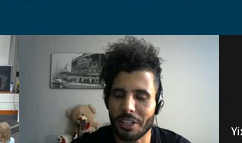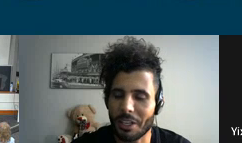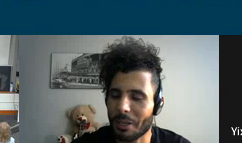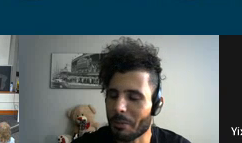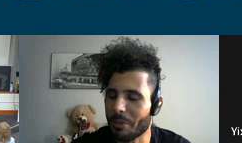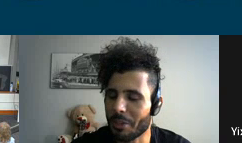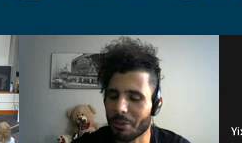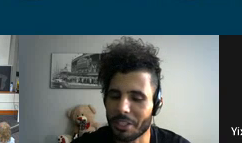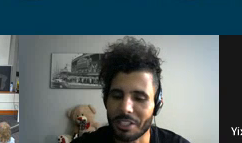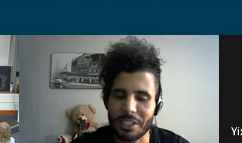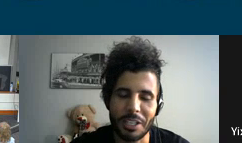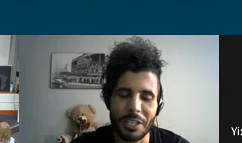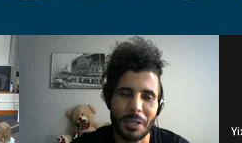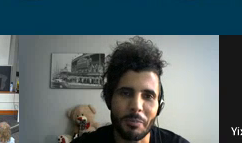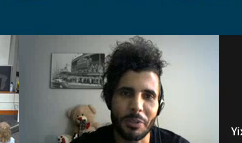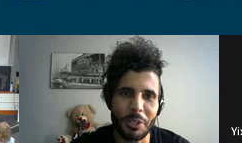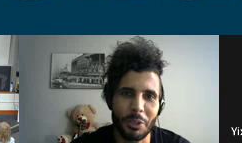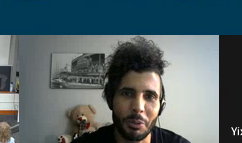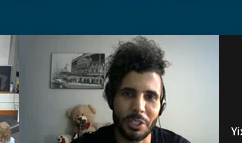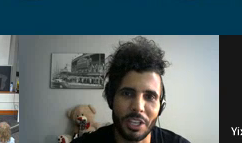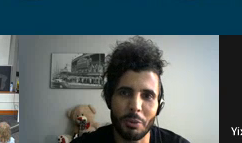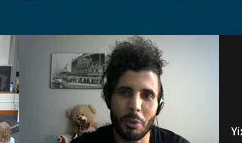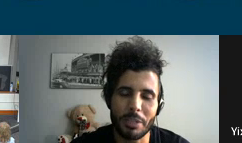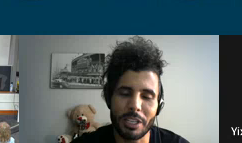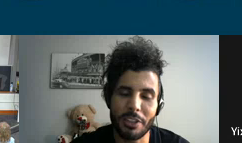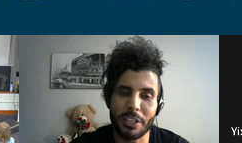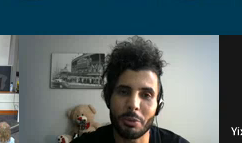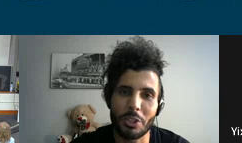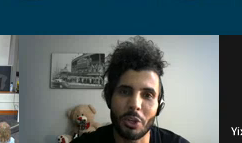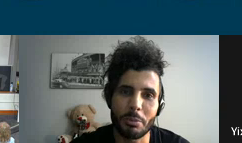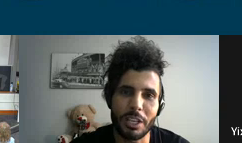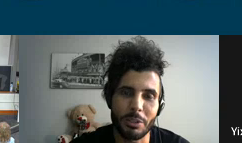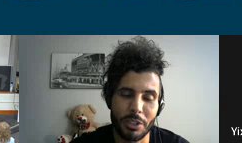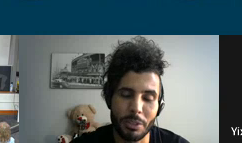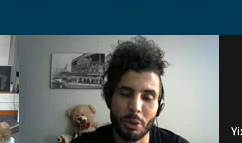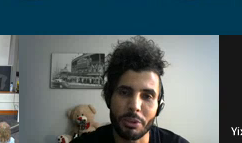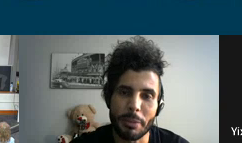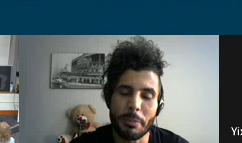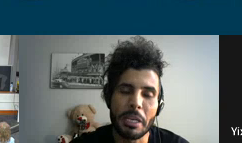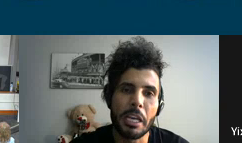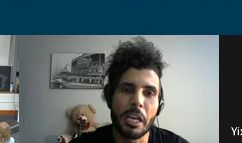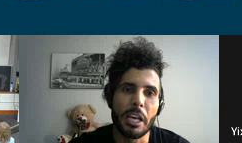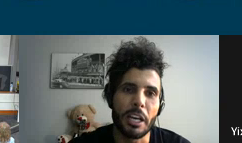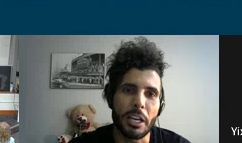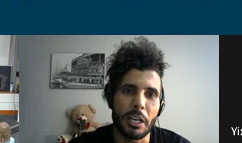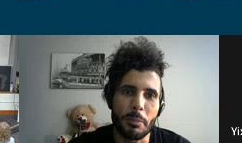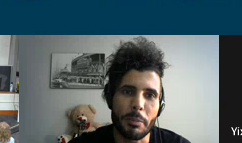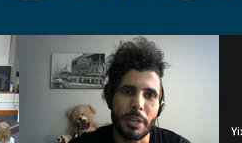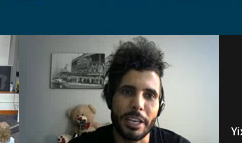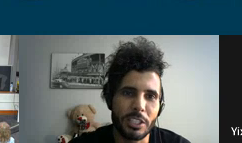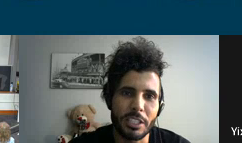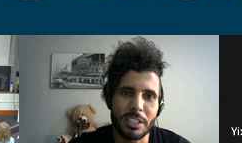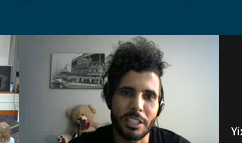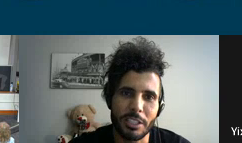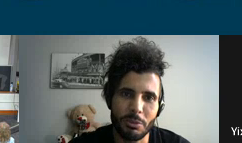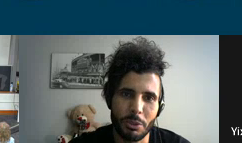think it was on the website. I think it was Homesign or in the program. ST stands